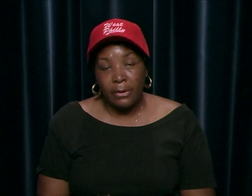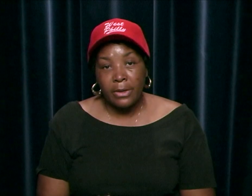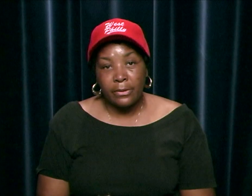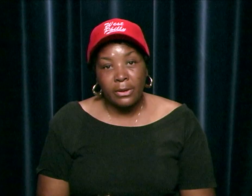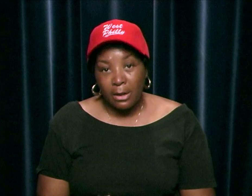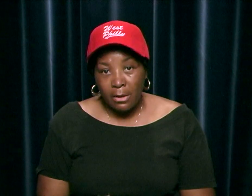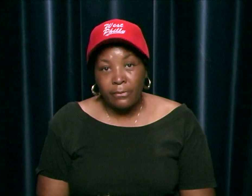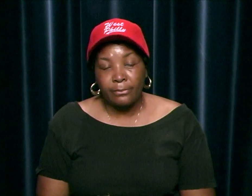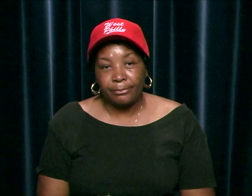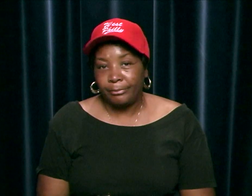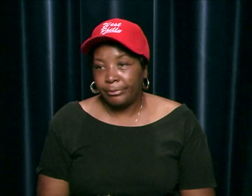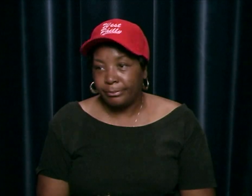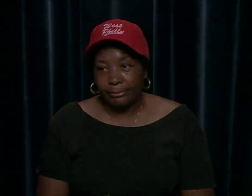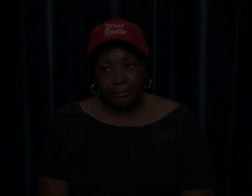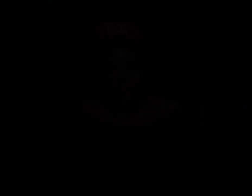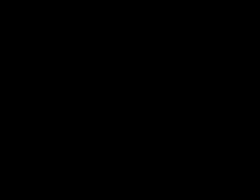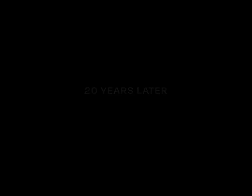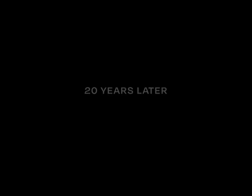greater than love.